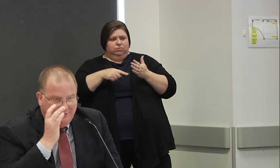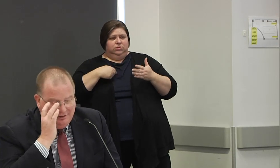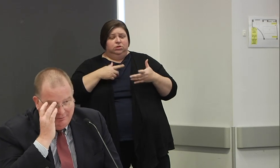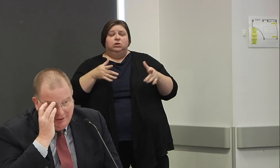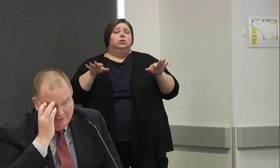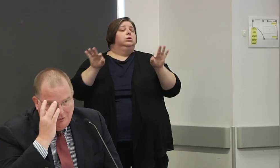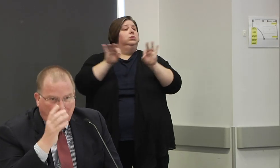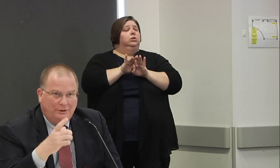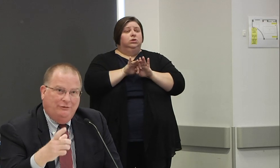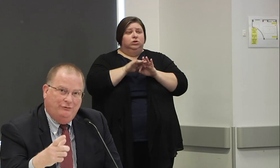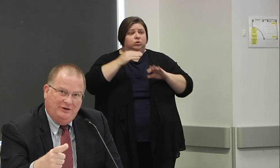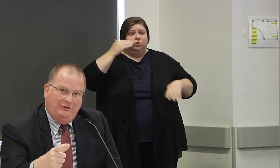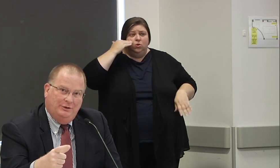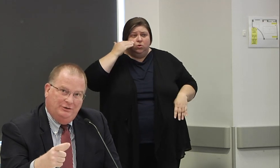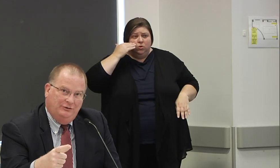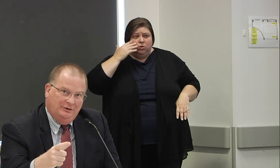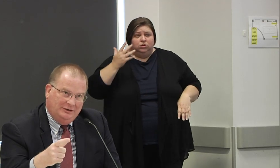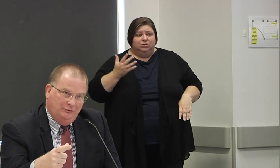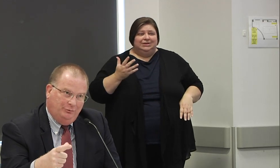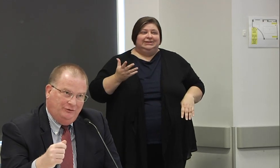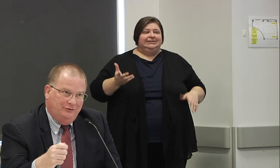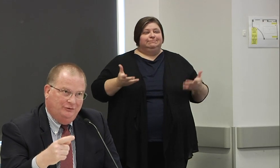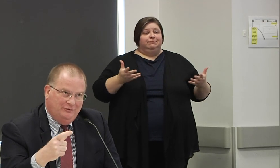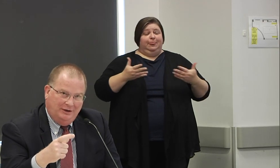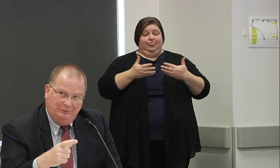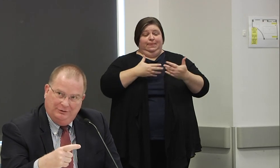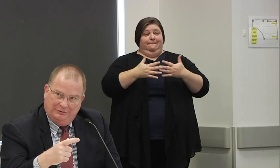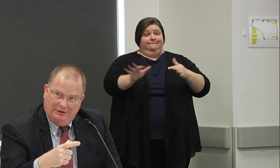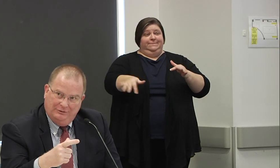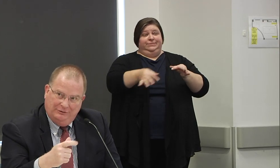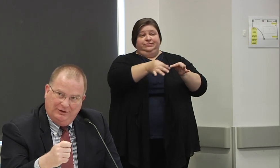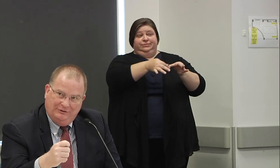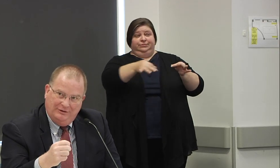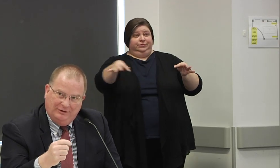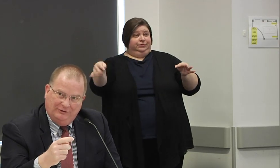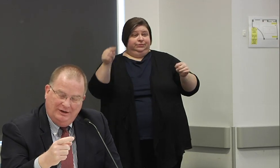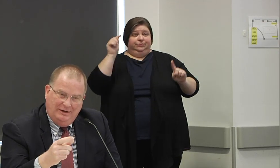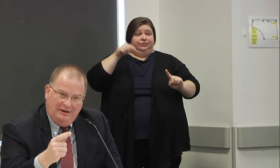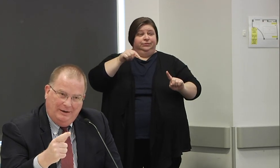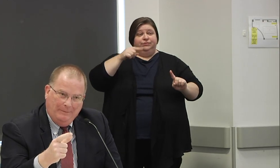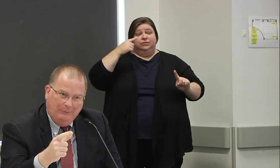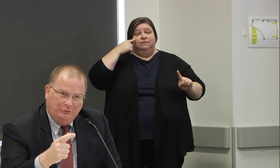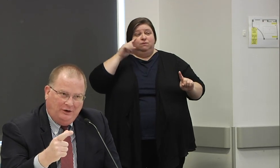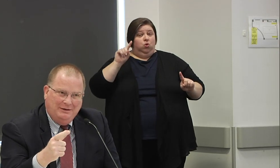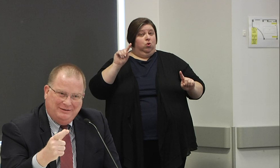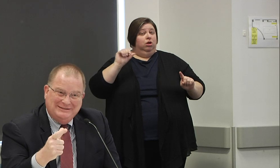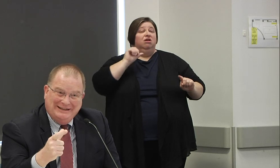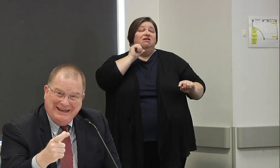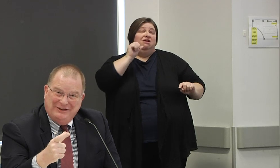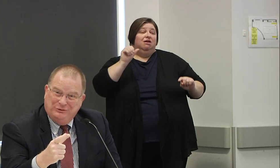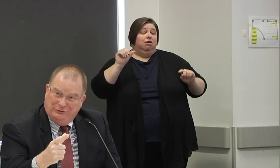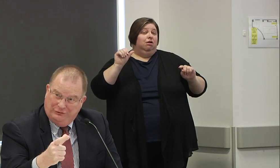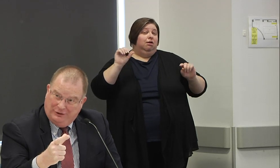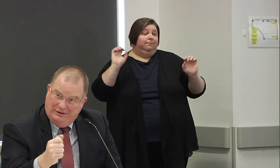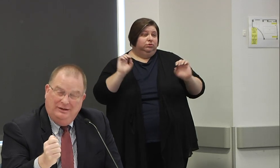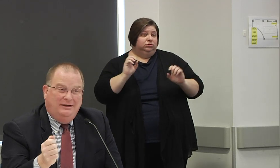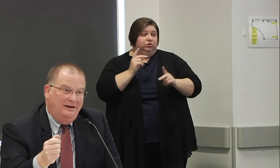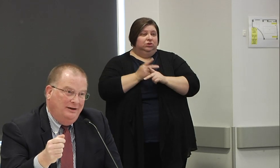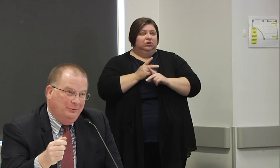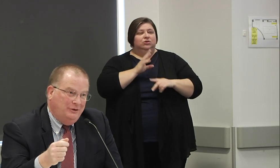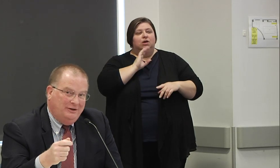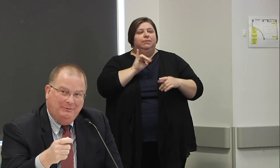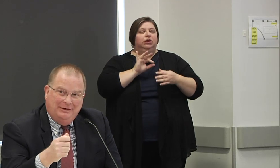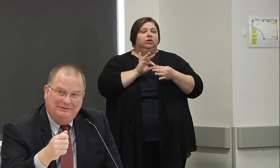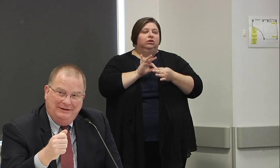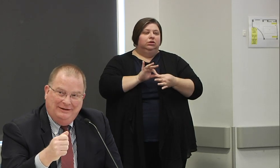think about whatever phrase you want to use, elective procedures, non-critical care, those kinds of things, we're talking about things like cancer surgery. We're